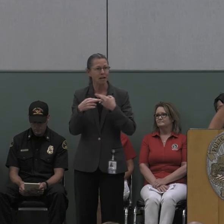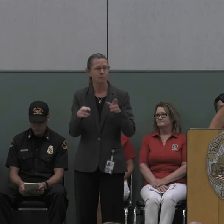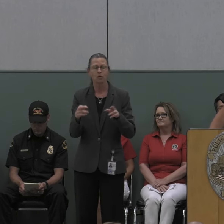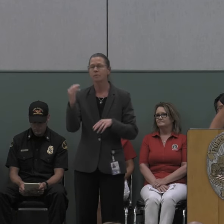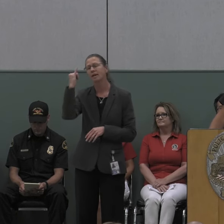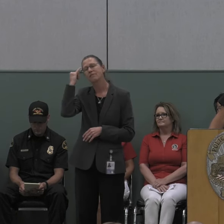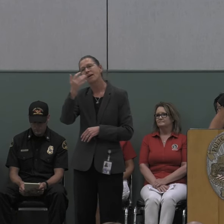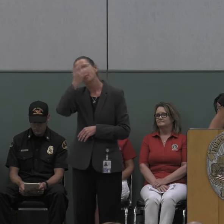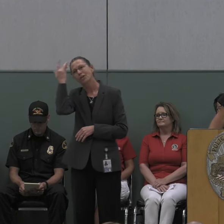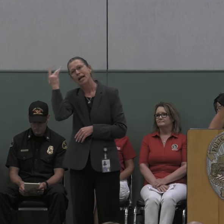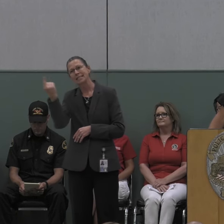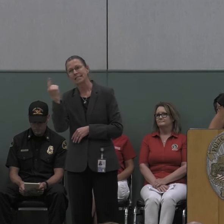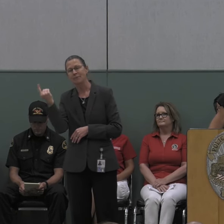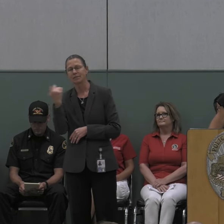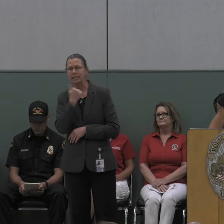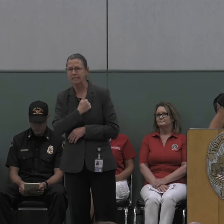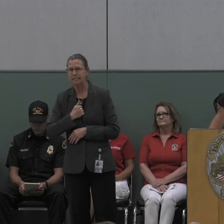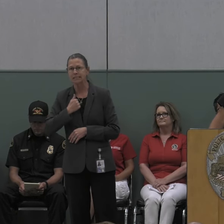somebody, I apologize, but